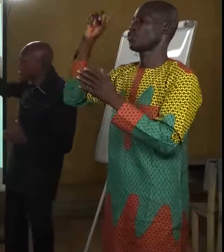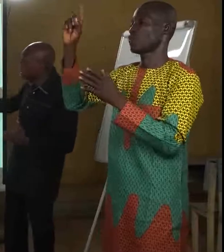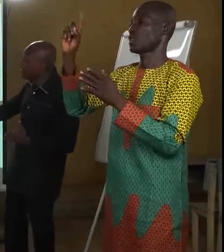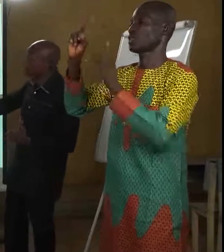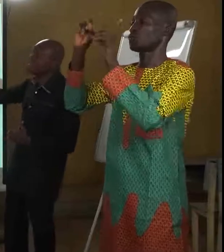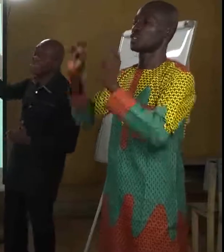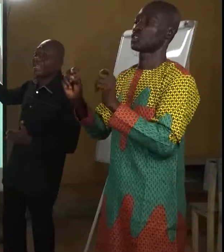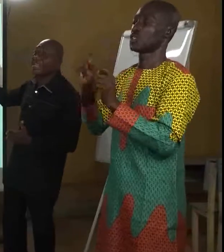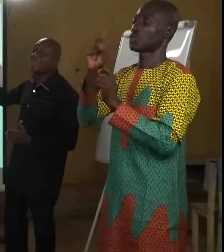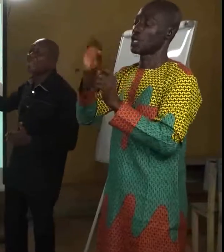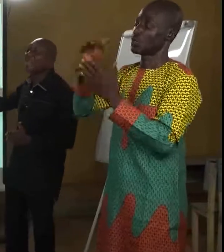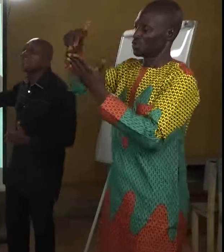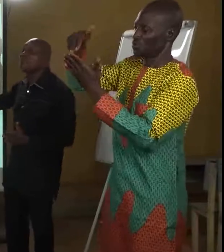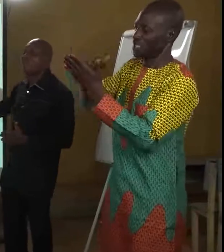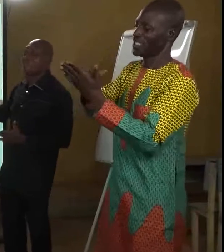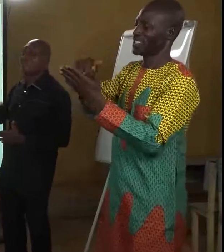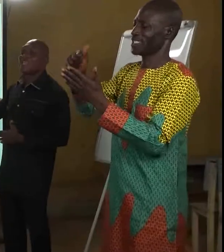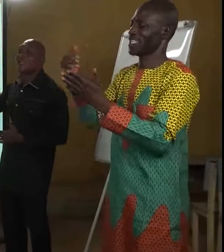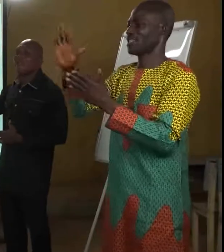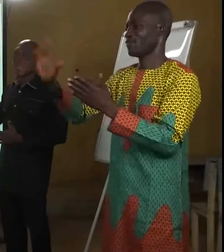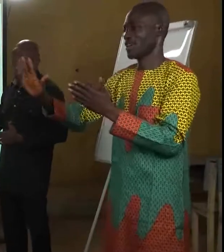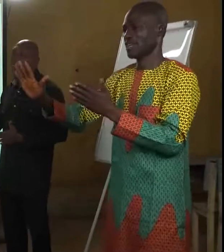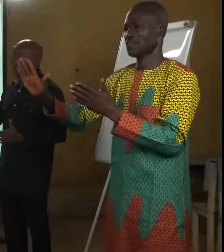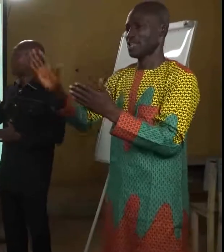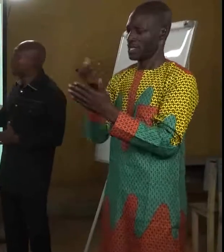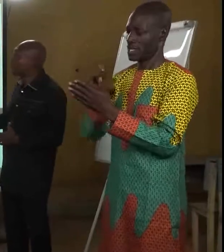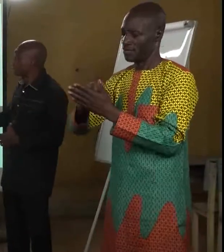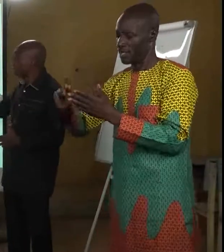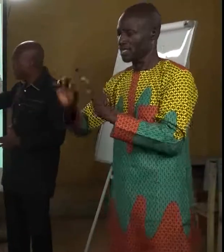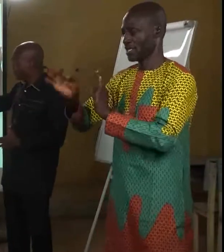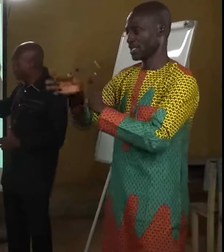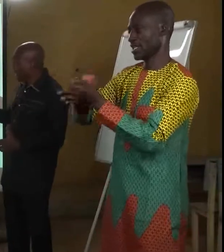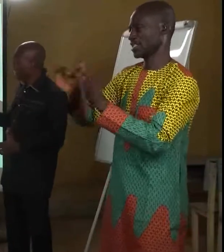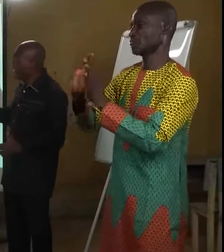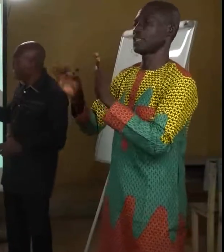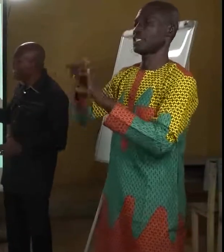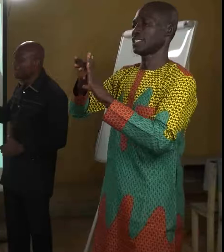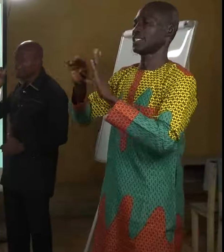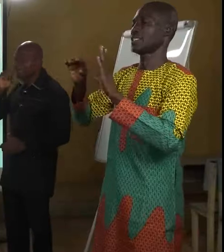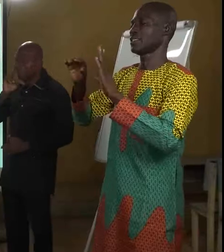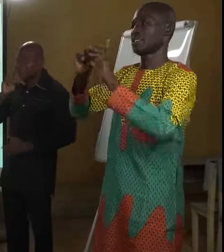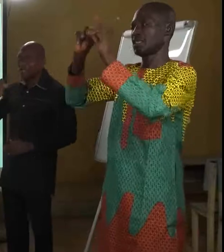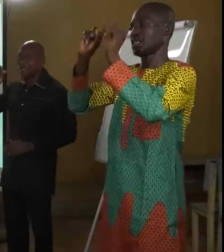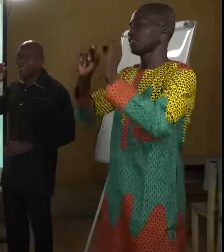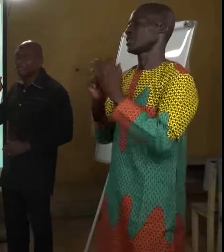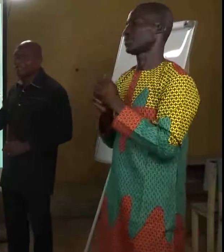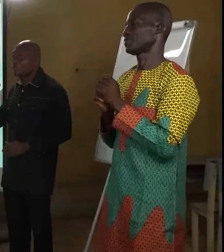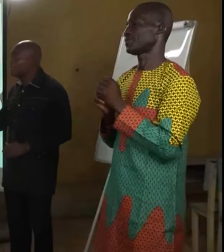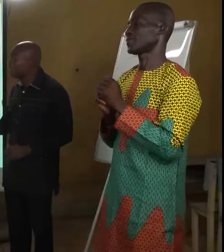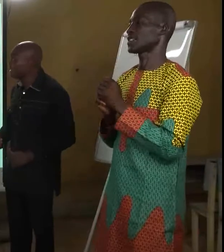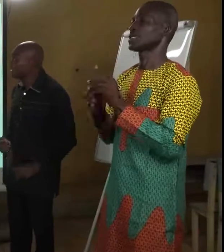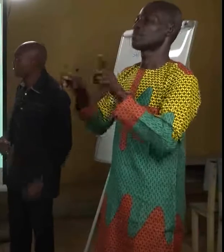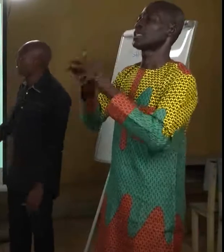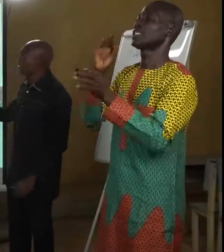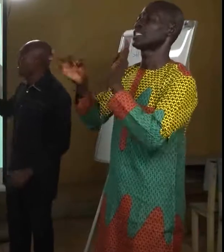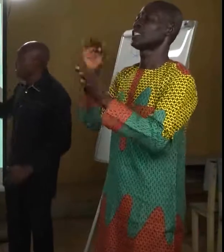expected to list any from this 10. Pick any 5 that you like and do what? And then list them and explain it.